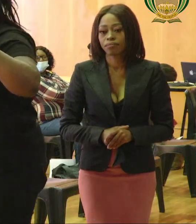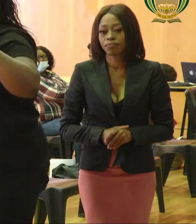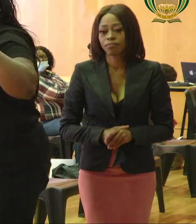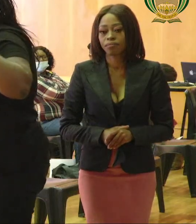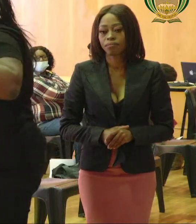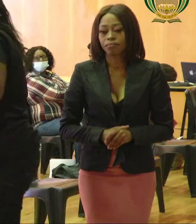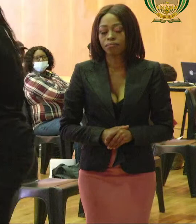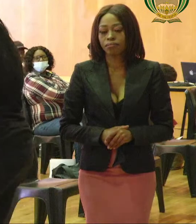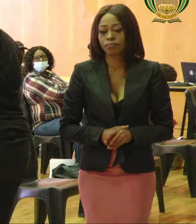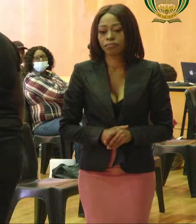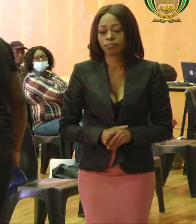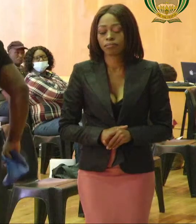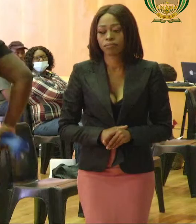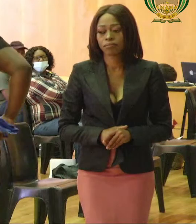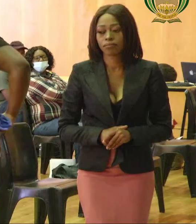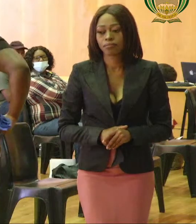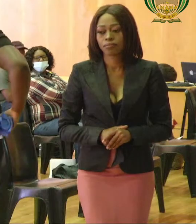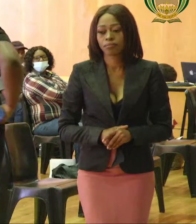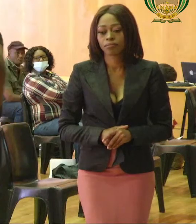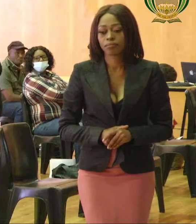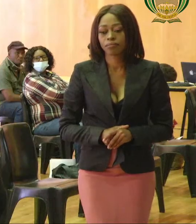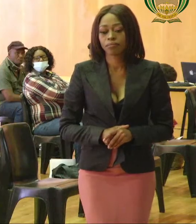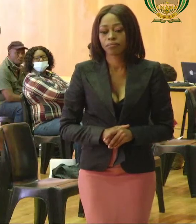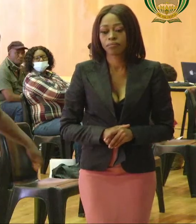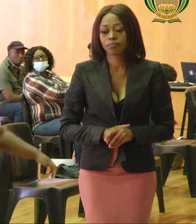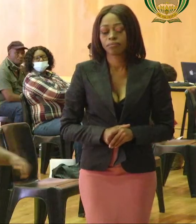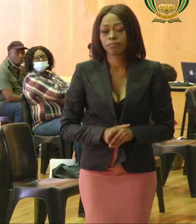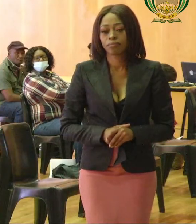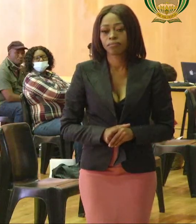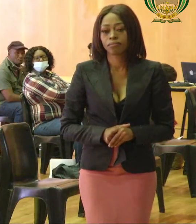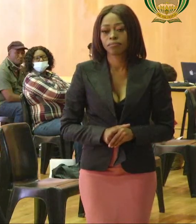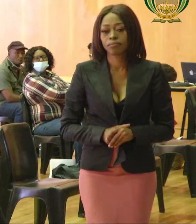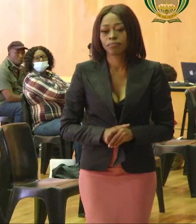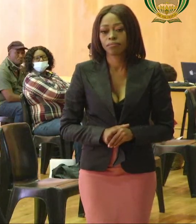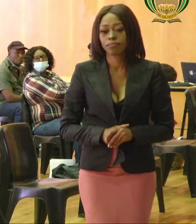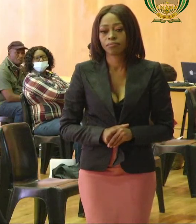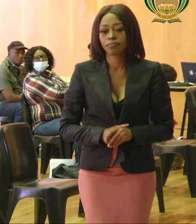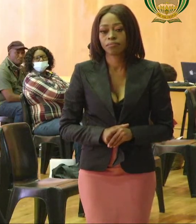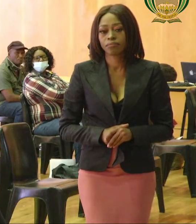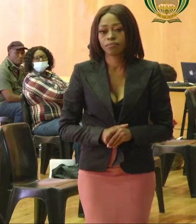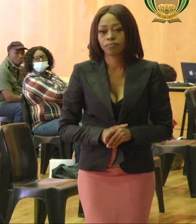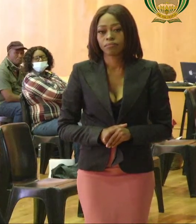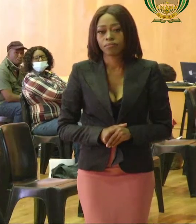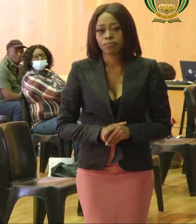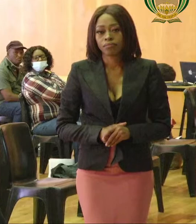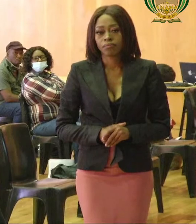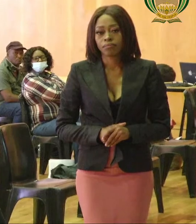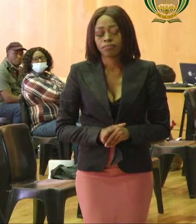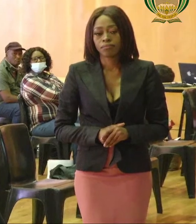we left processes. Independents benefit from tenders.